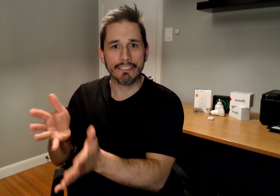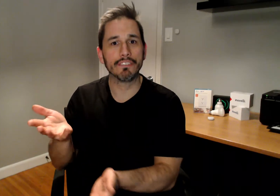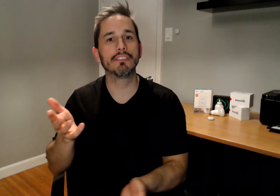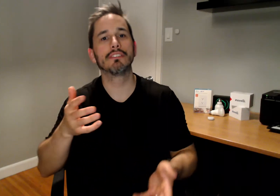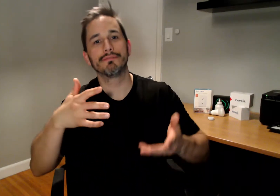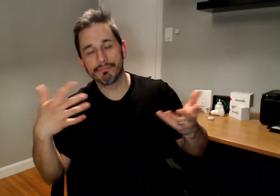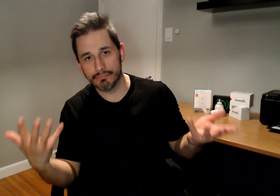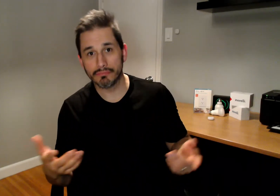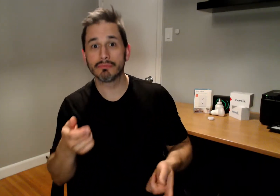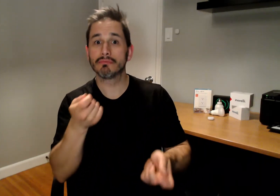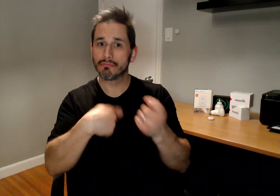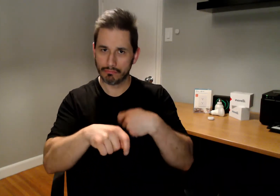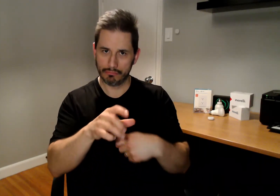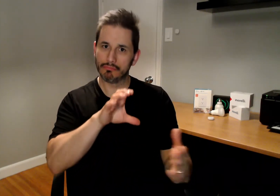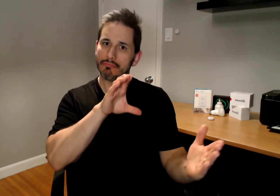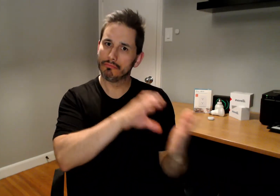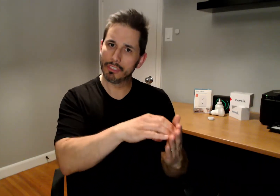other family members sometimes do it as well.